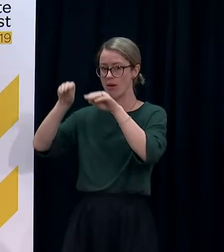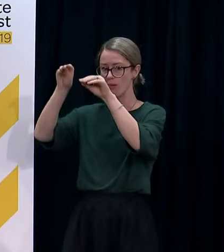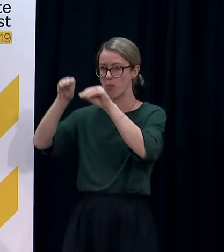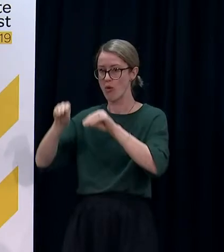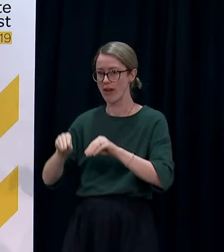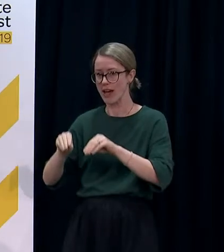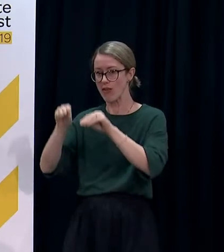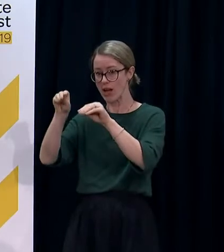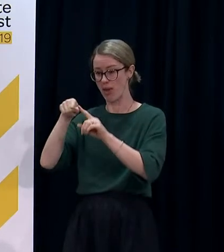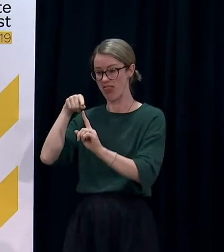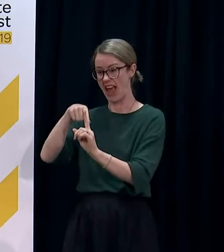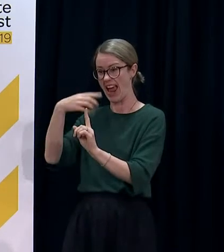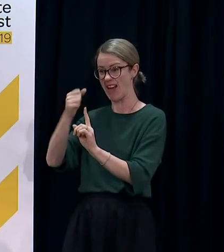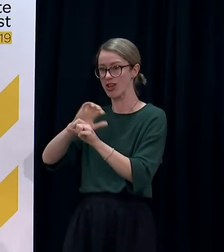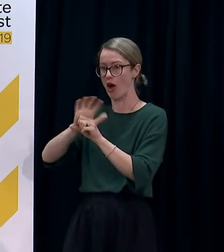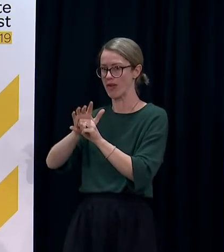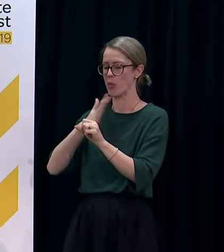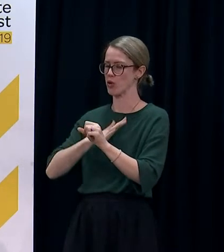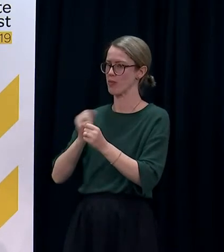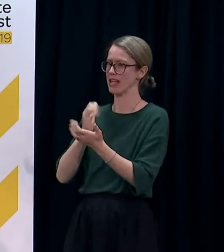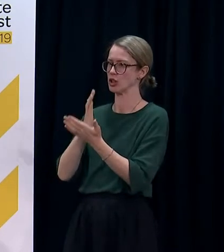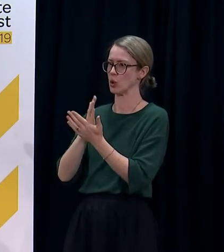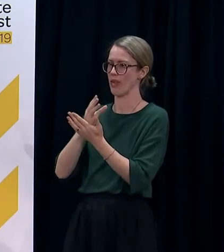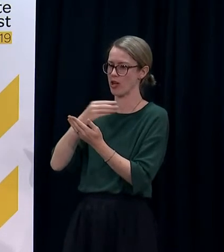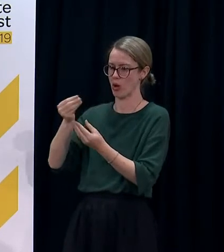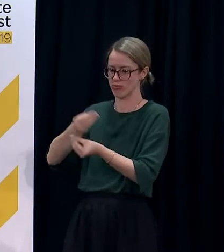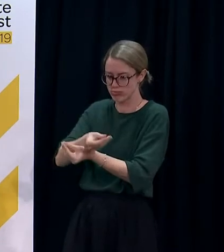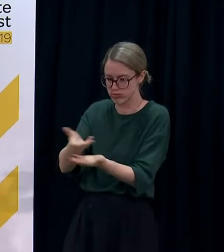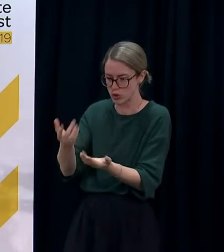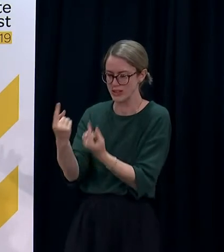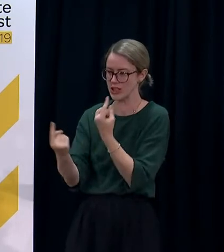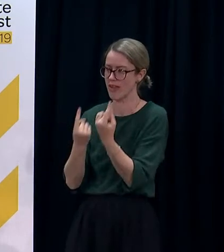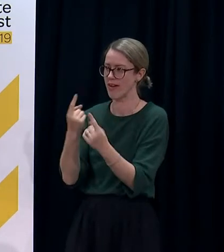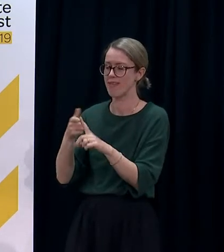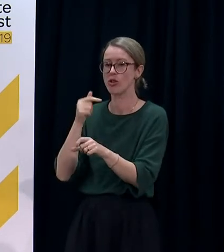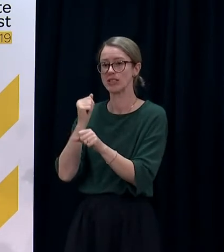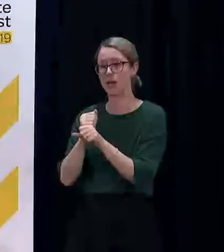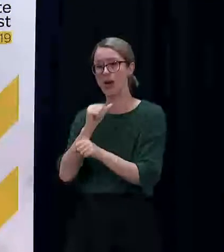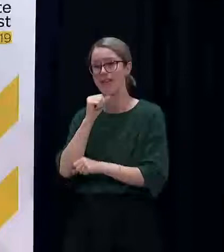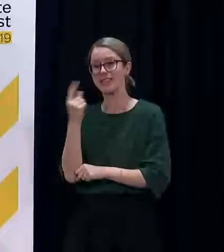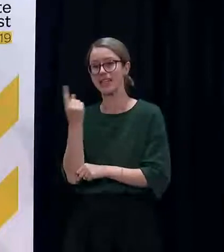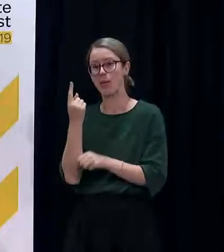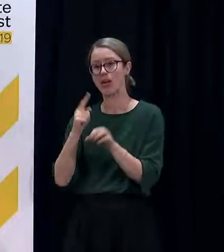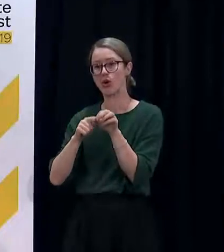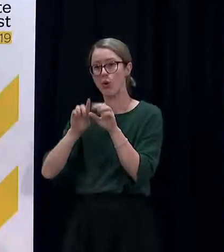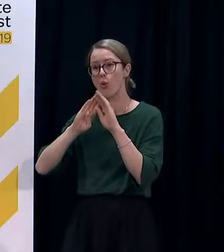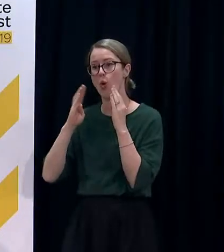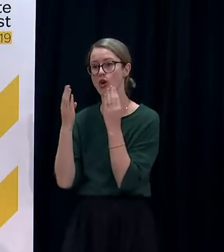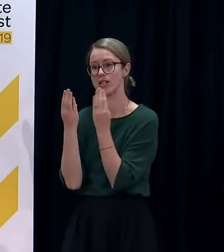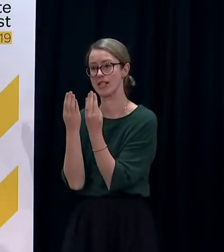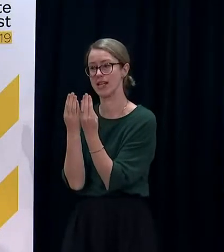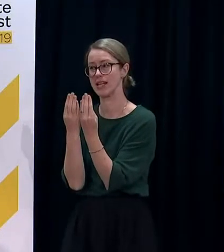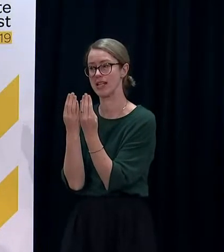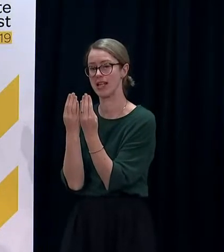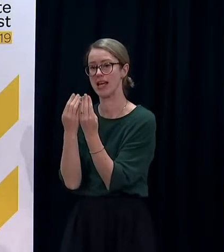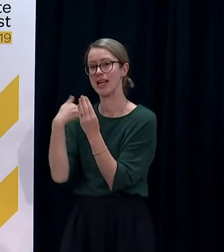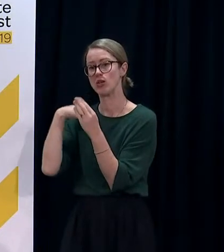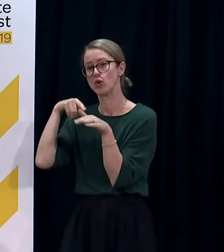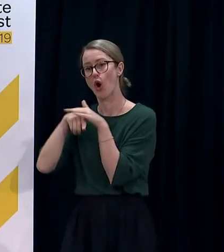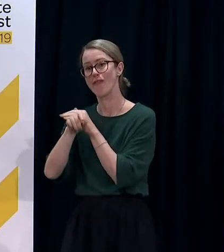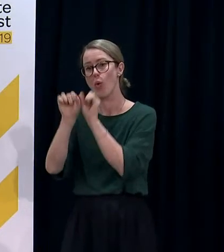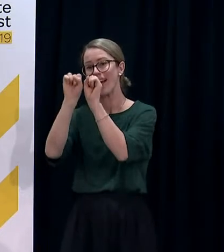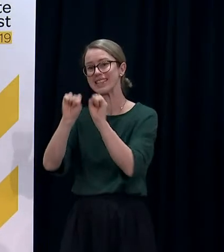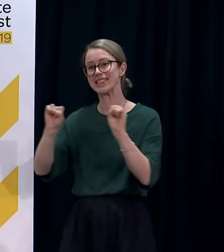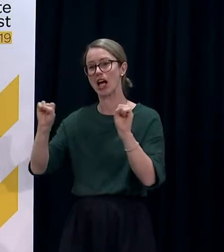their movements. We want to make sure that they're kept away from others. So for example, if someone in a quarantine facility is going to have exercise,